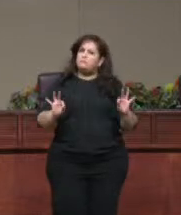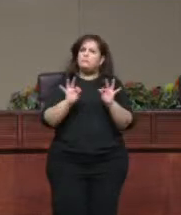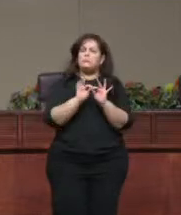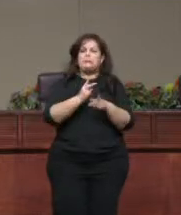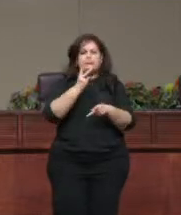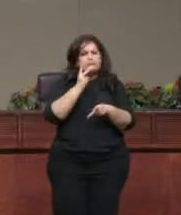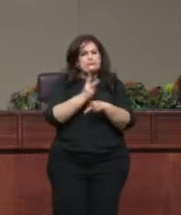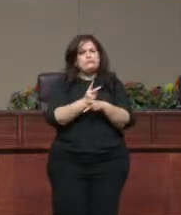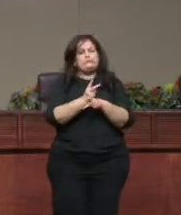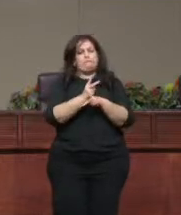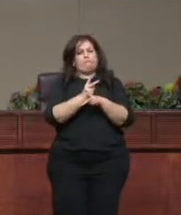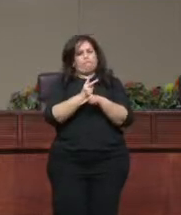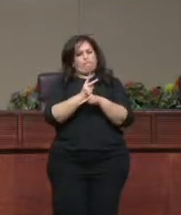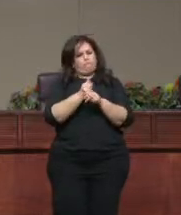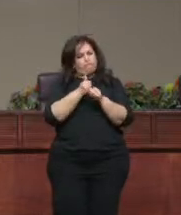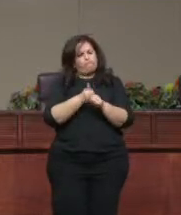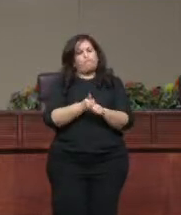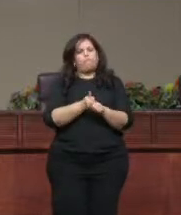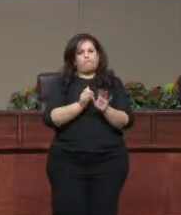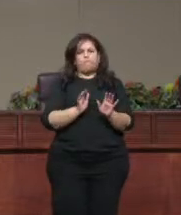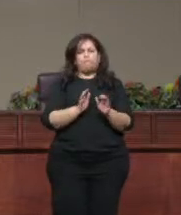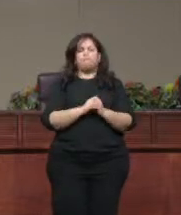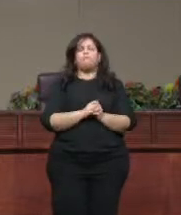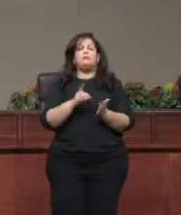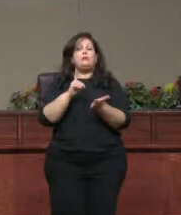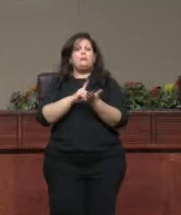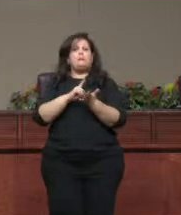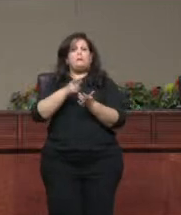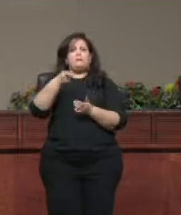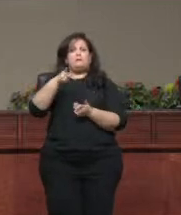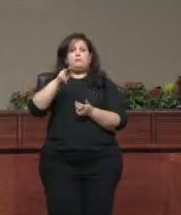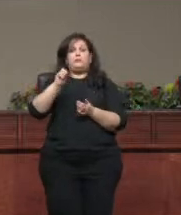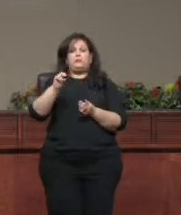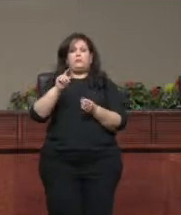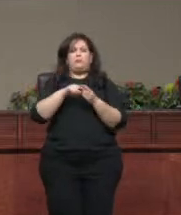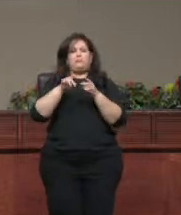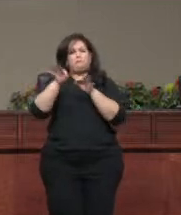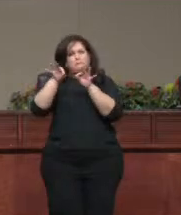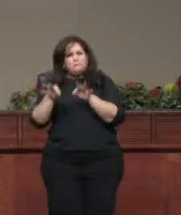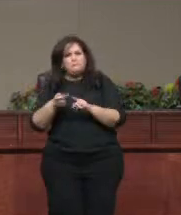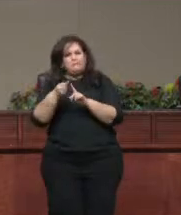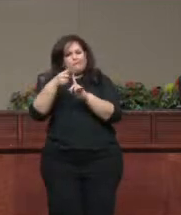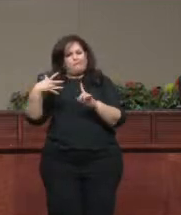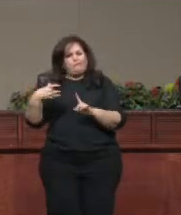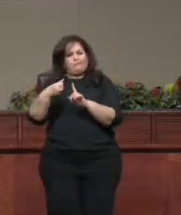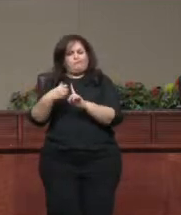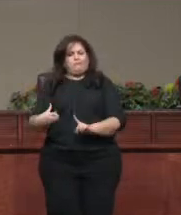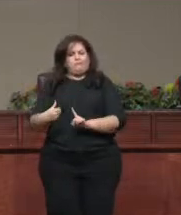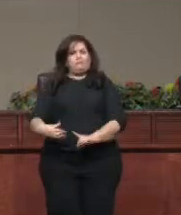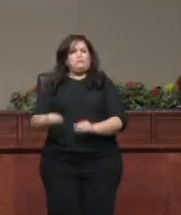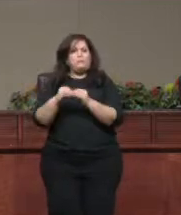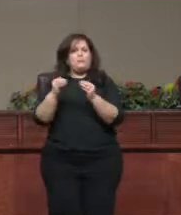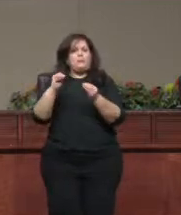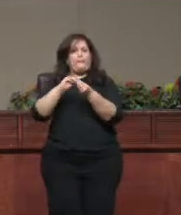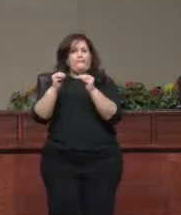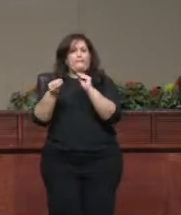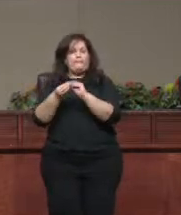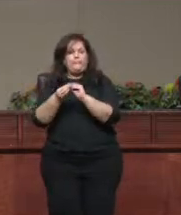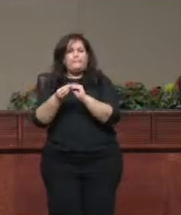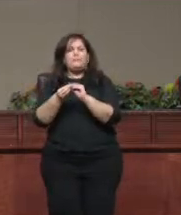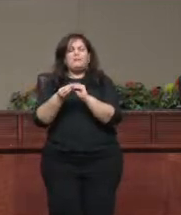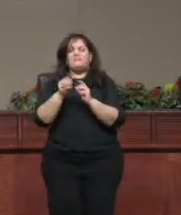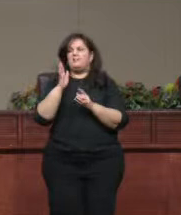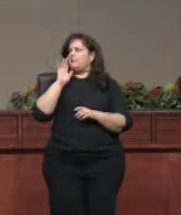in our community. Dr. Pino is going to talk about the numbers. I'm going to let him get into all of that today and